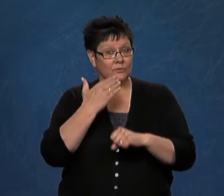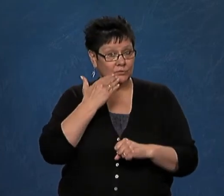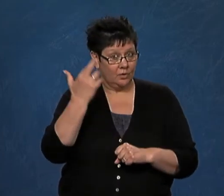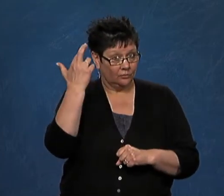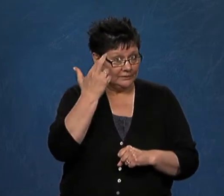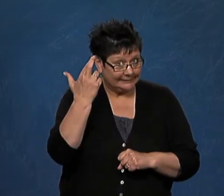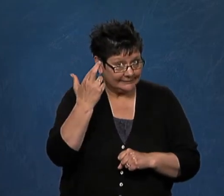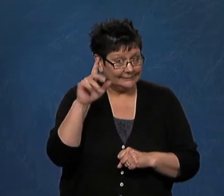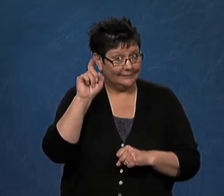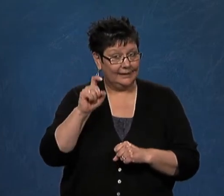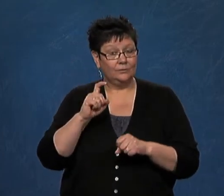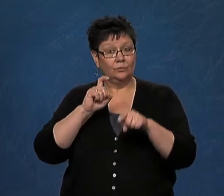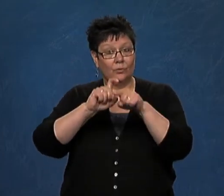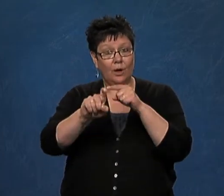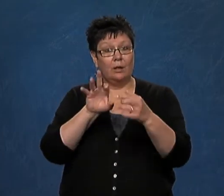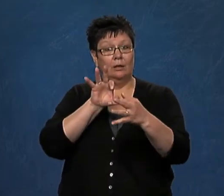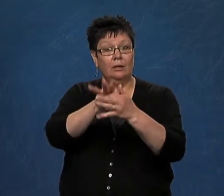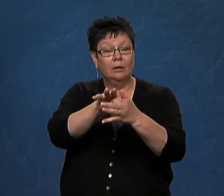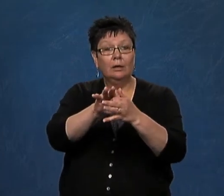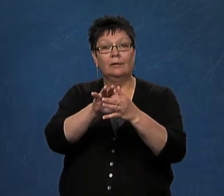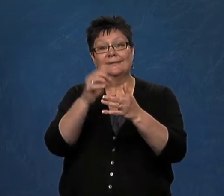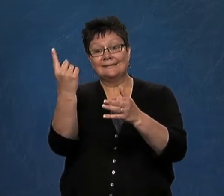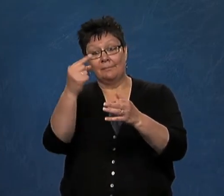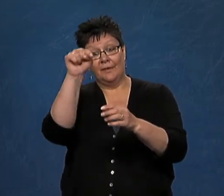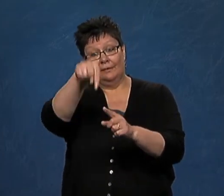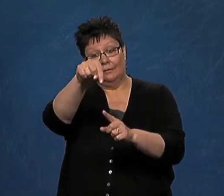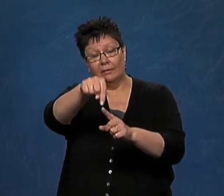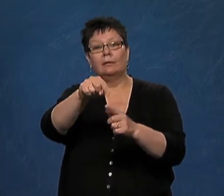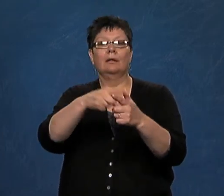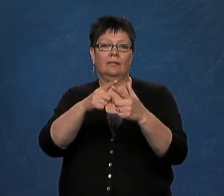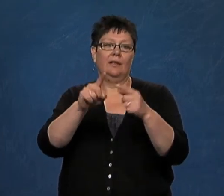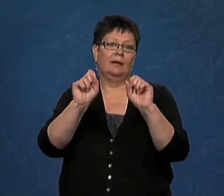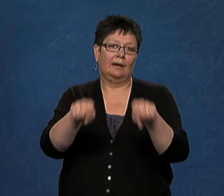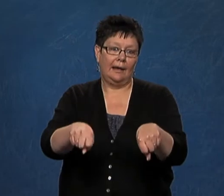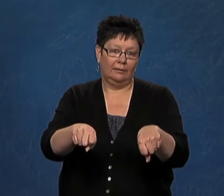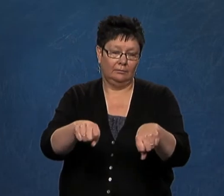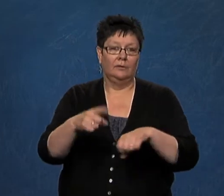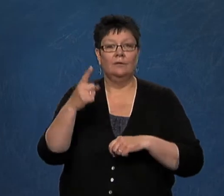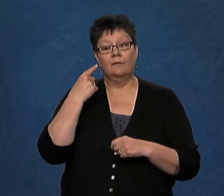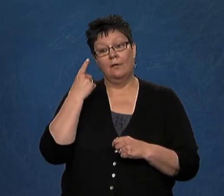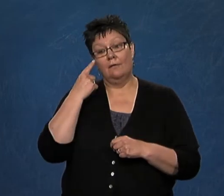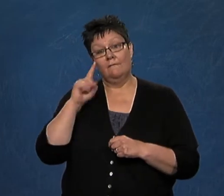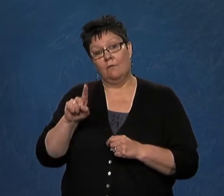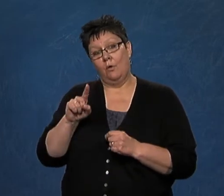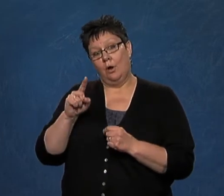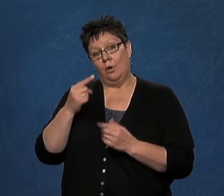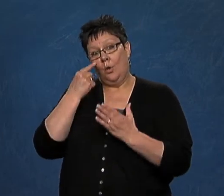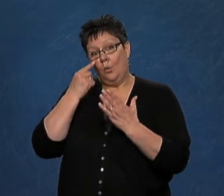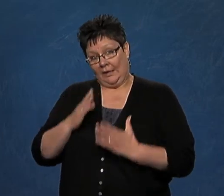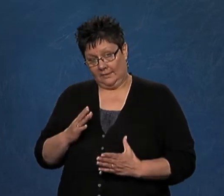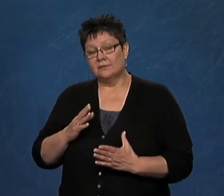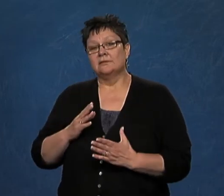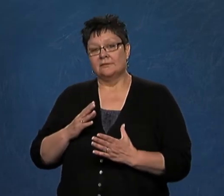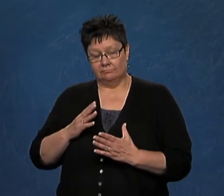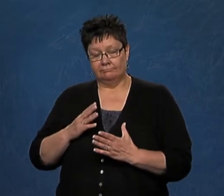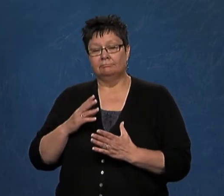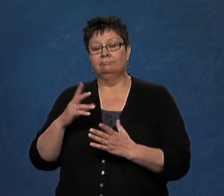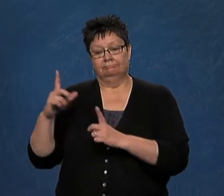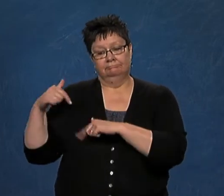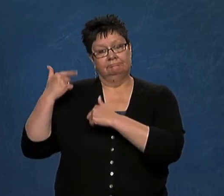in, and they have a very compelling reason not to be present. Then it was done over the phone. For